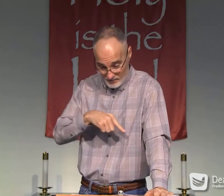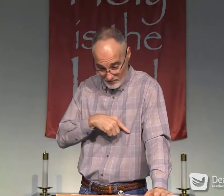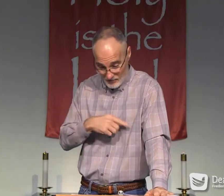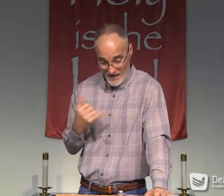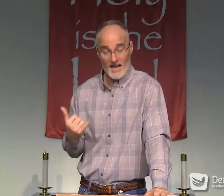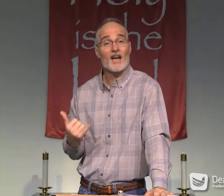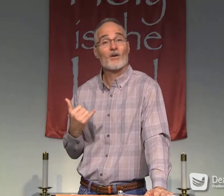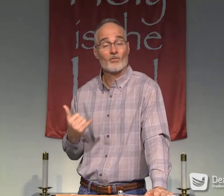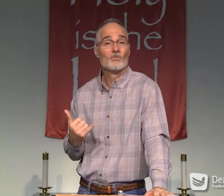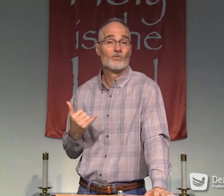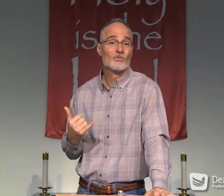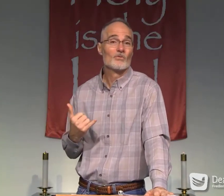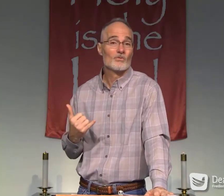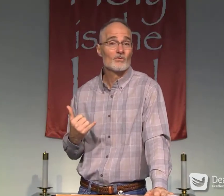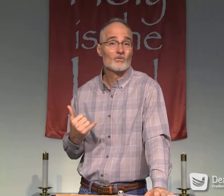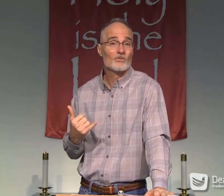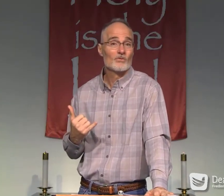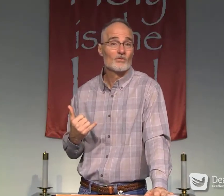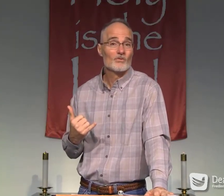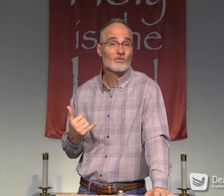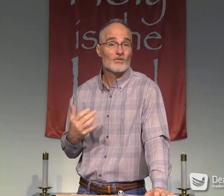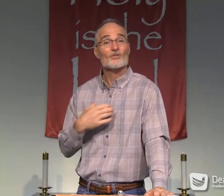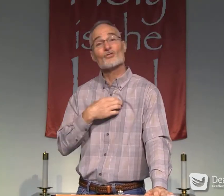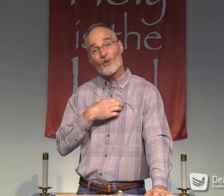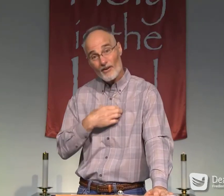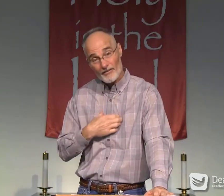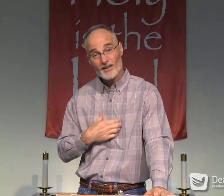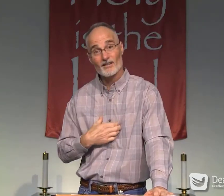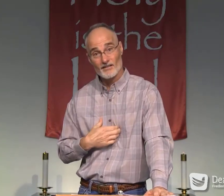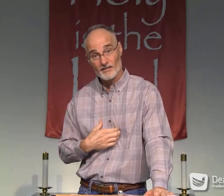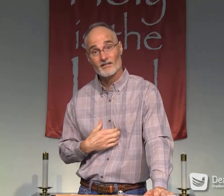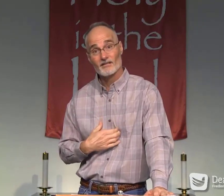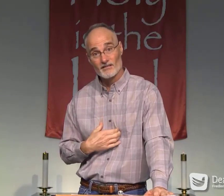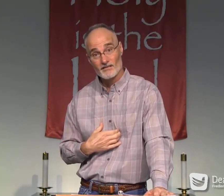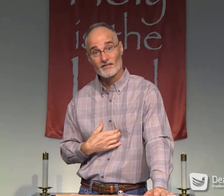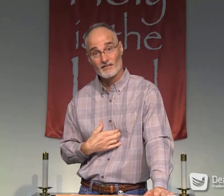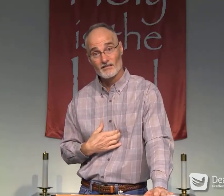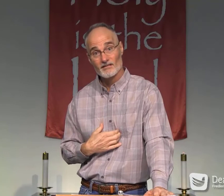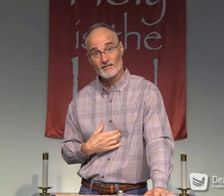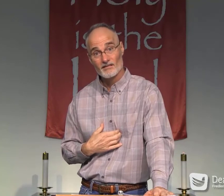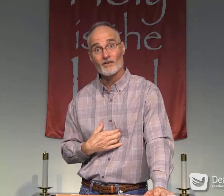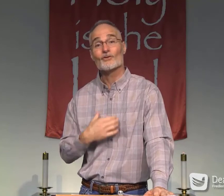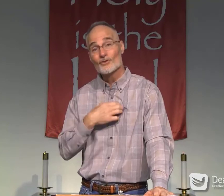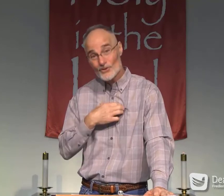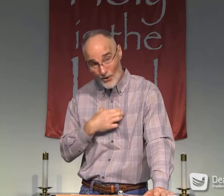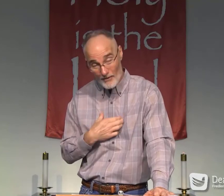I wonder how many of us now are starving.